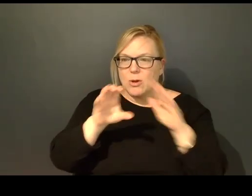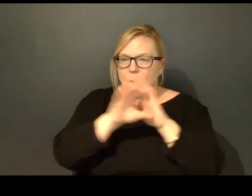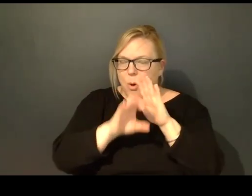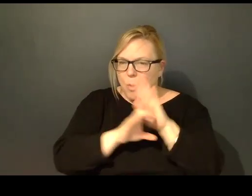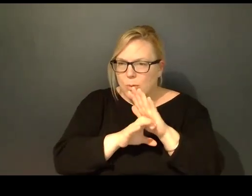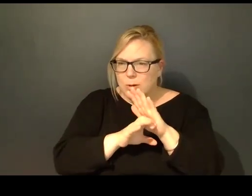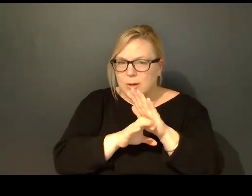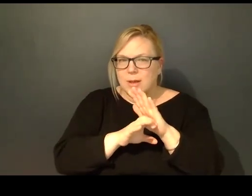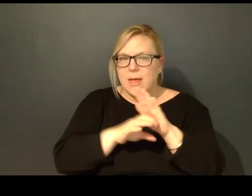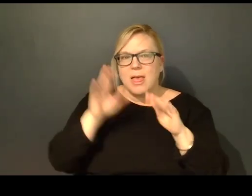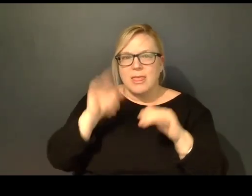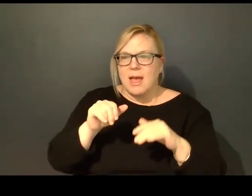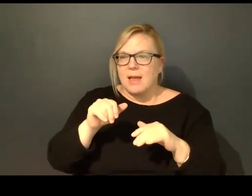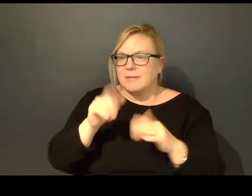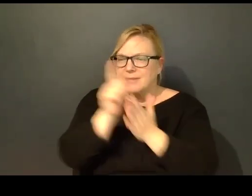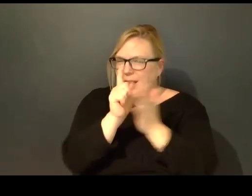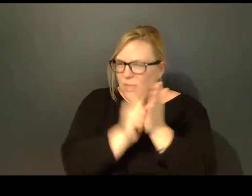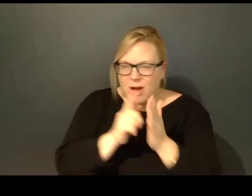not been